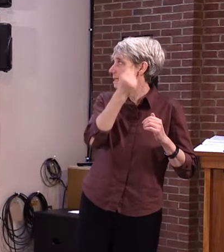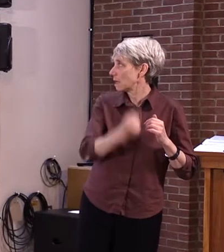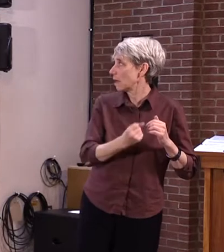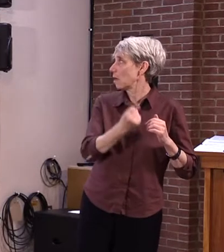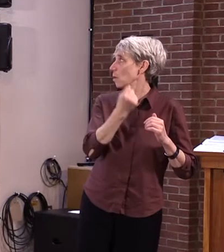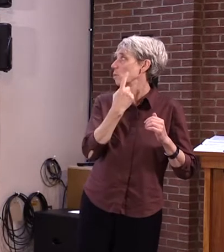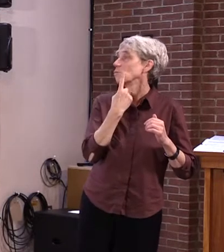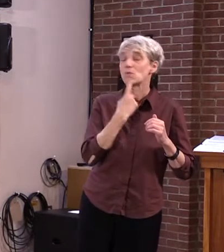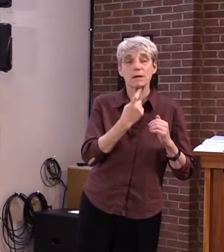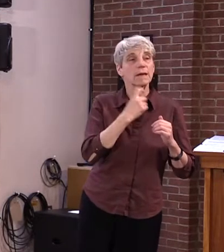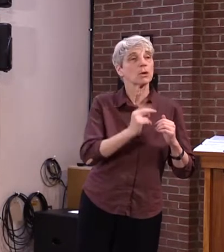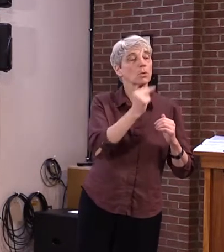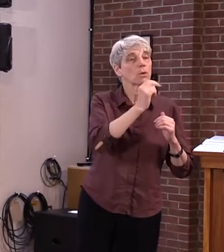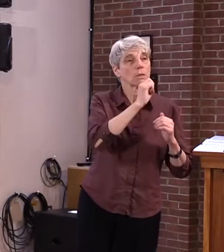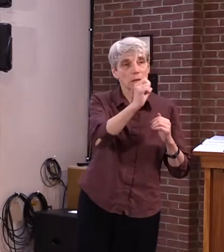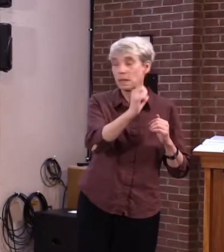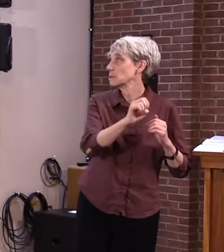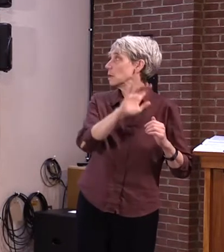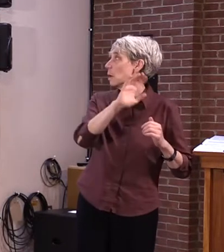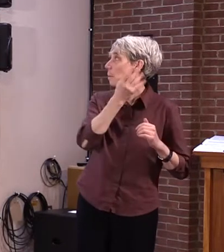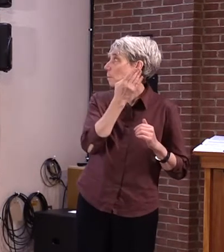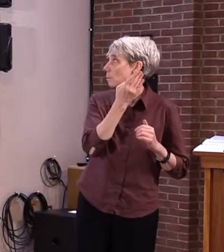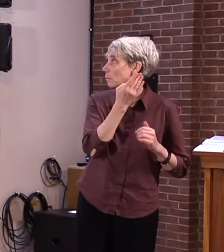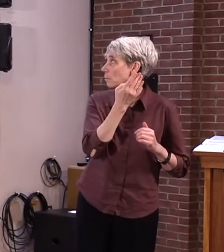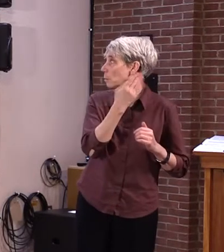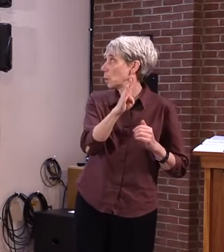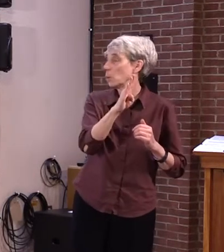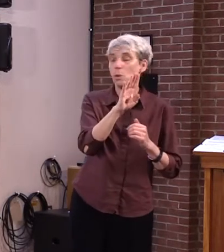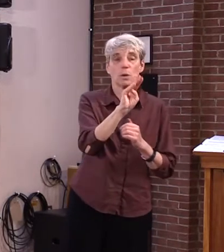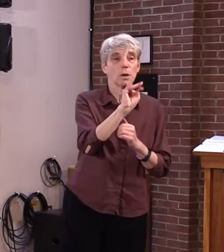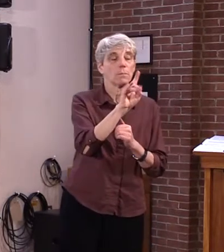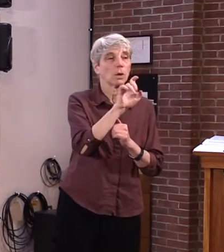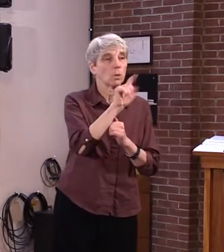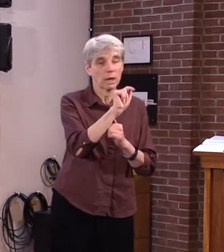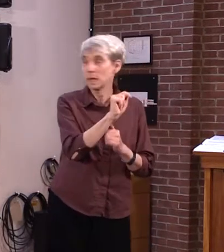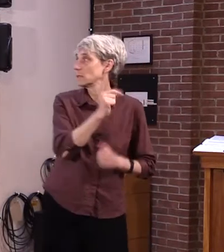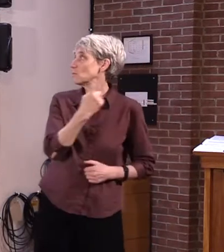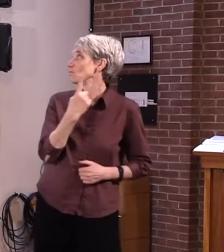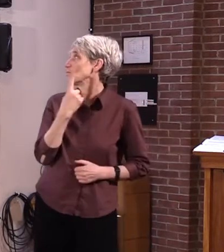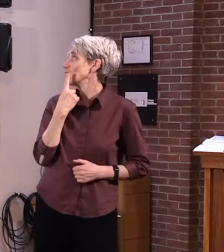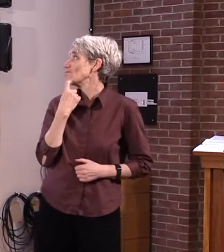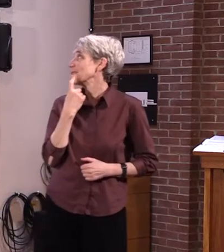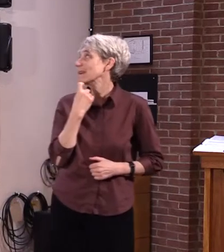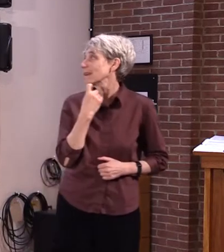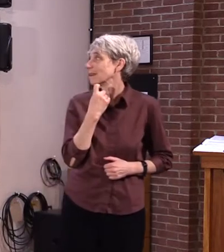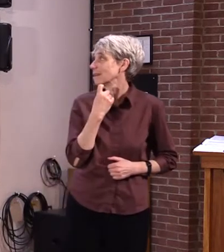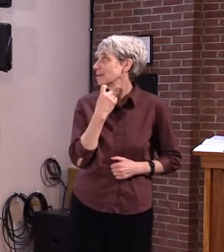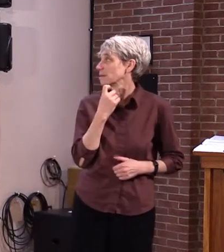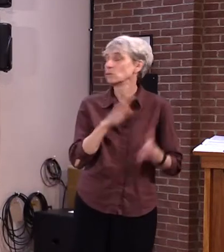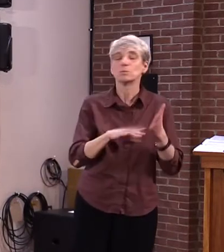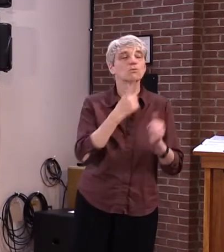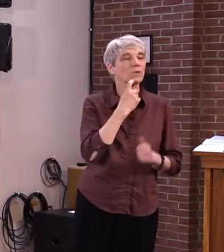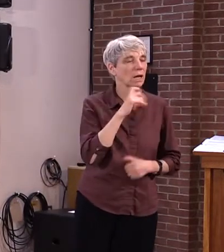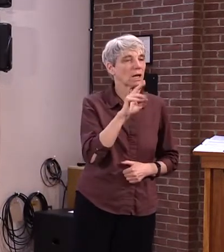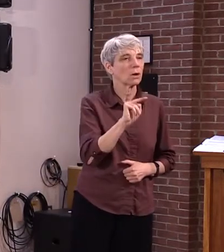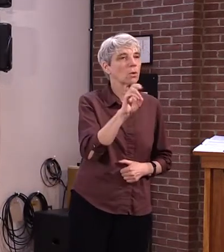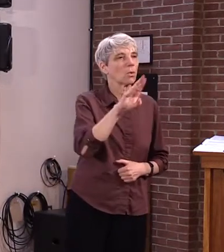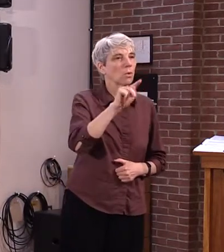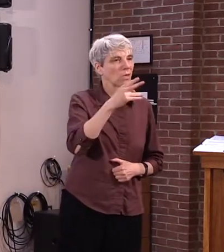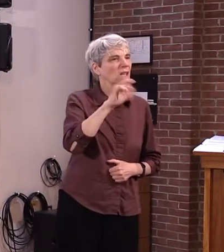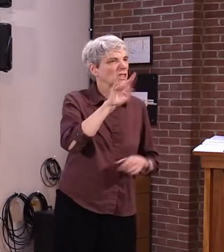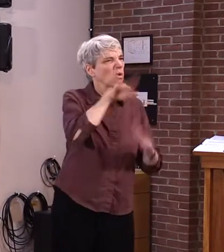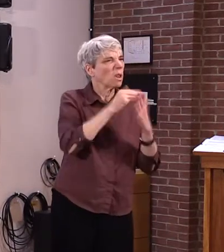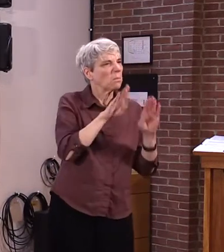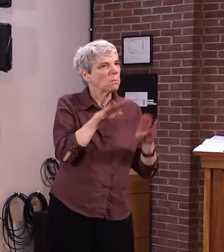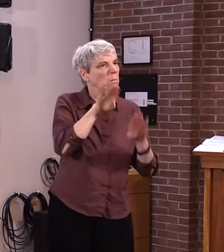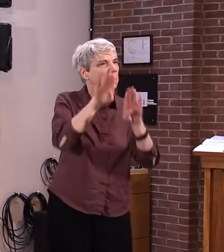disease counts and spread throughout the entire country. And again, as we turn now to our Vermont or to our regional specific data, you